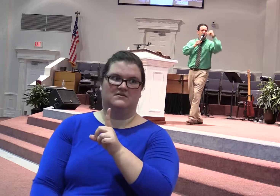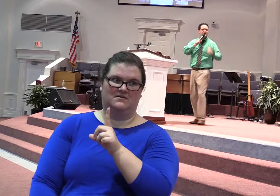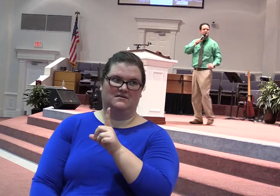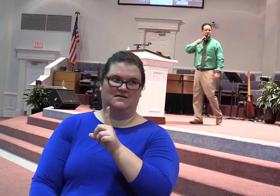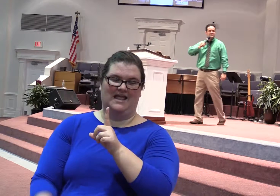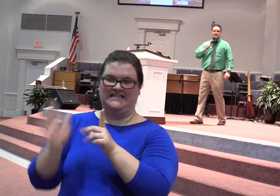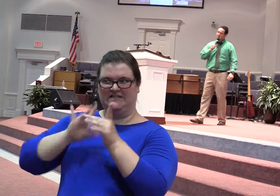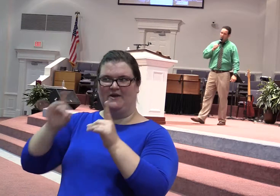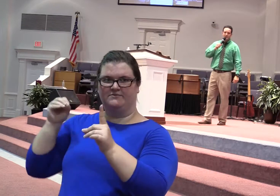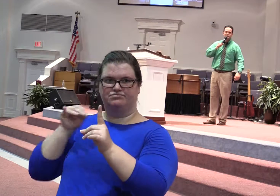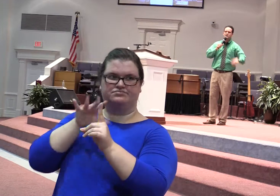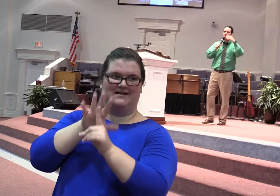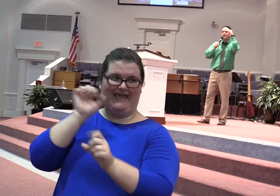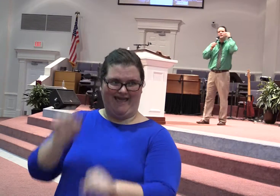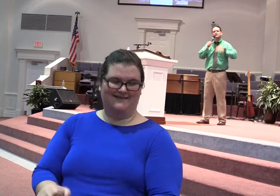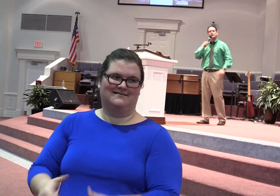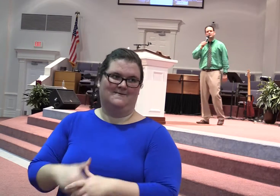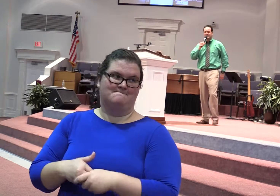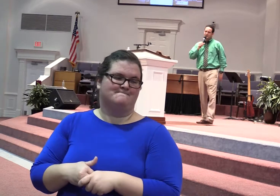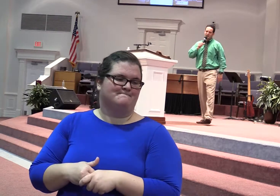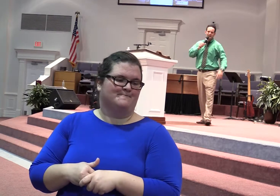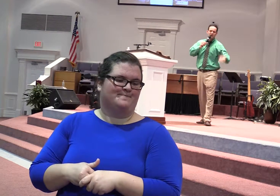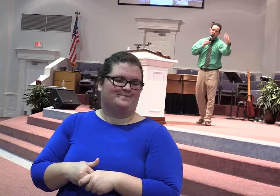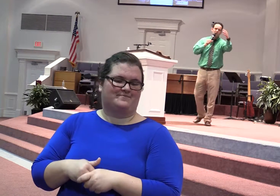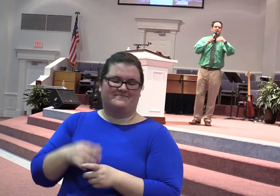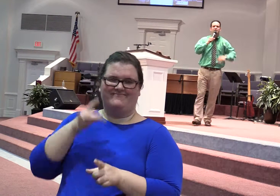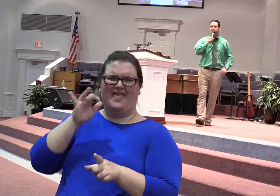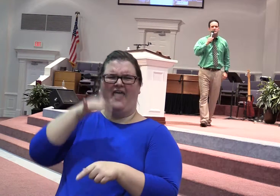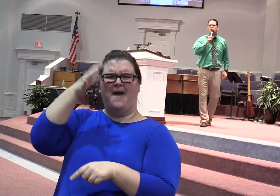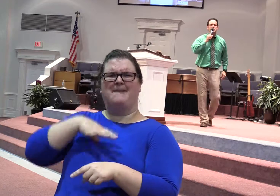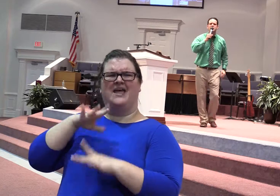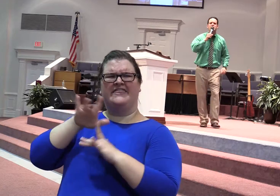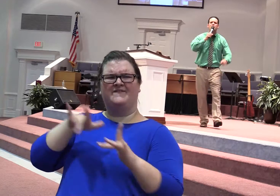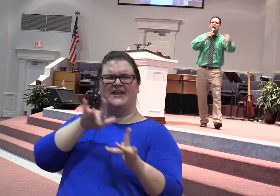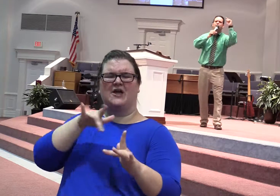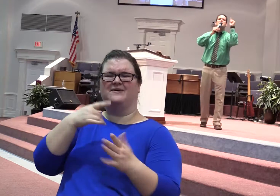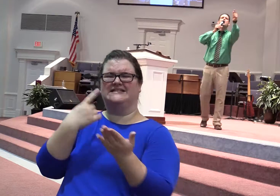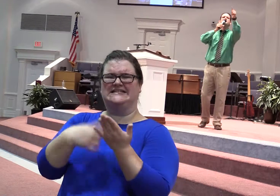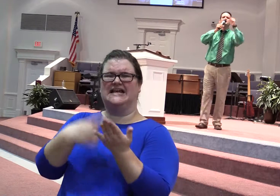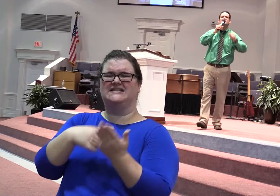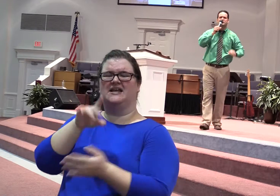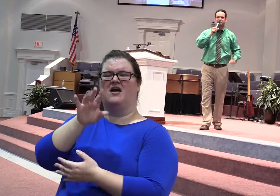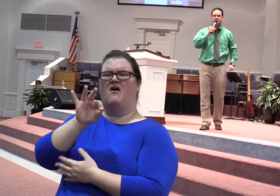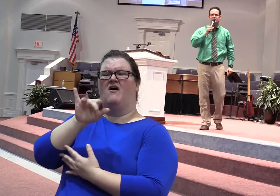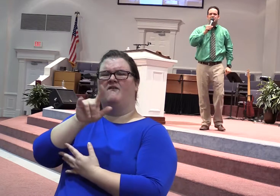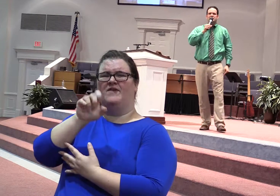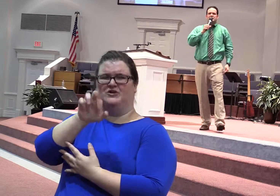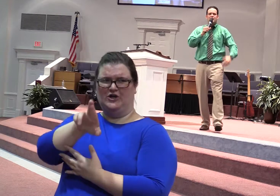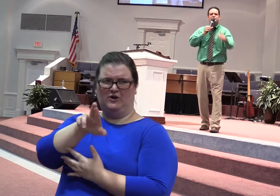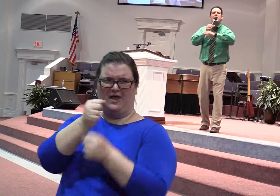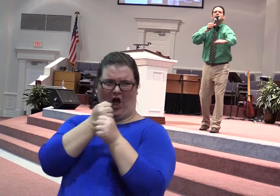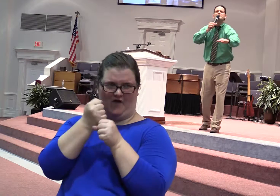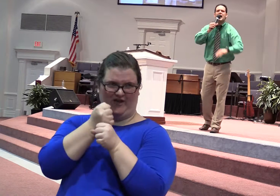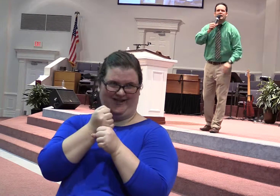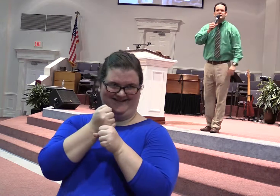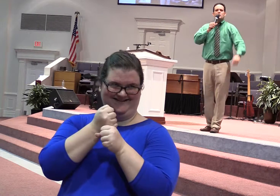what's in your filter. And I'm here to tell you, you know, at first I was like, man, that was only for preachers. No. That was not only for preachers. That